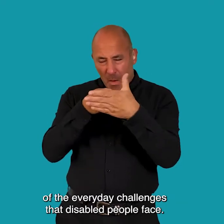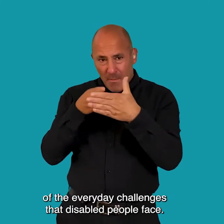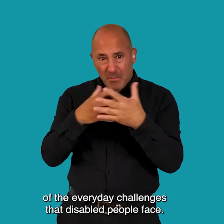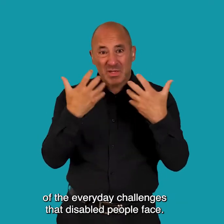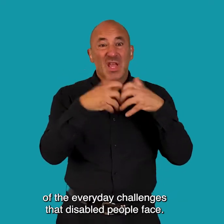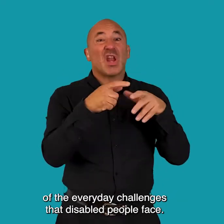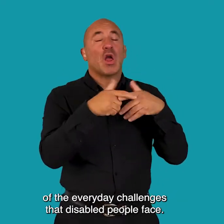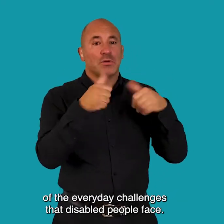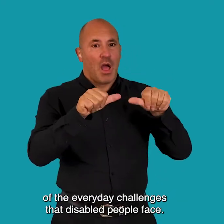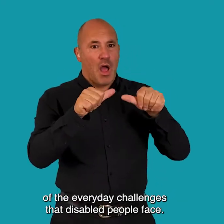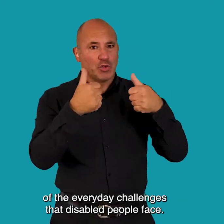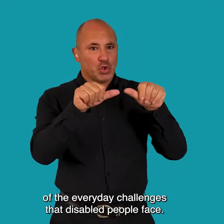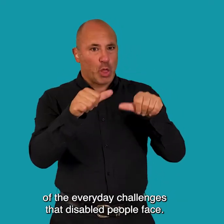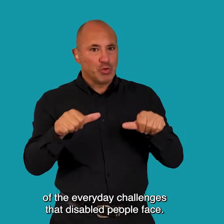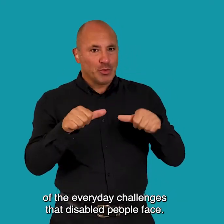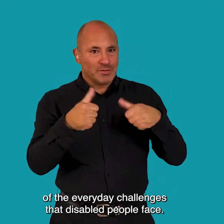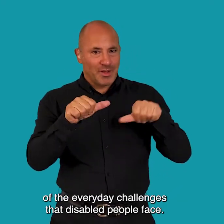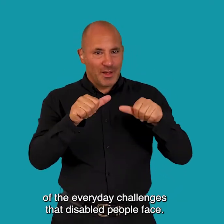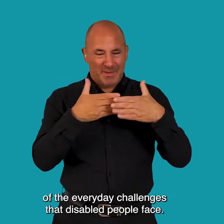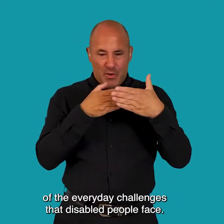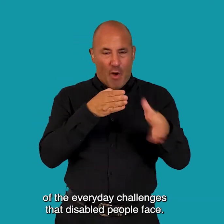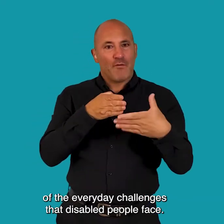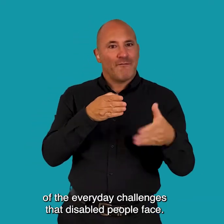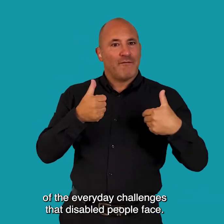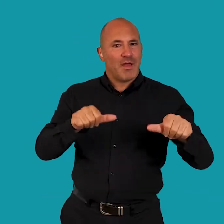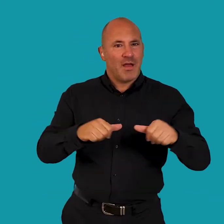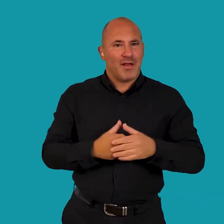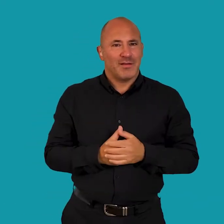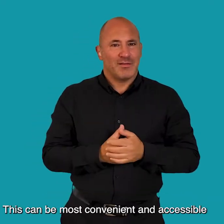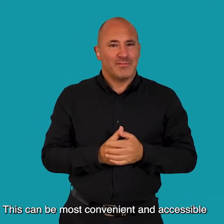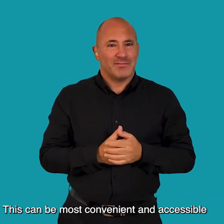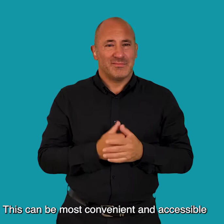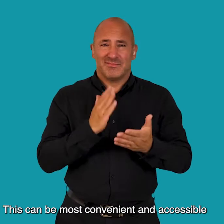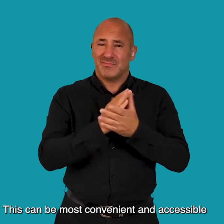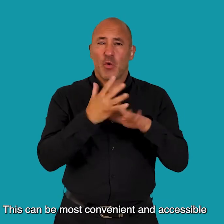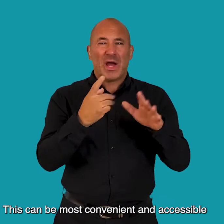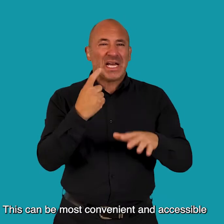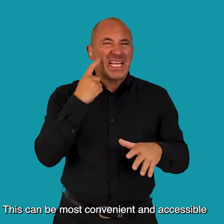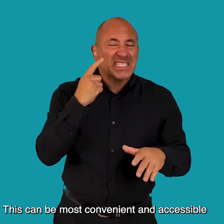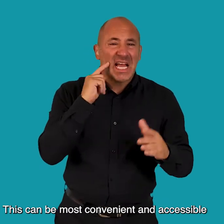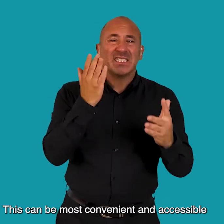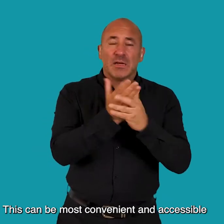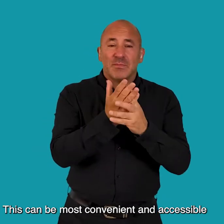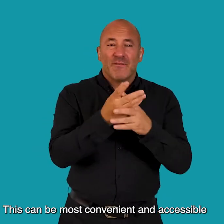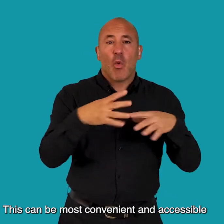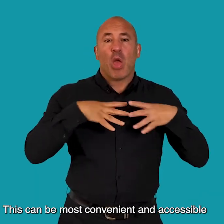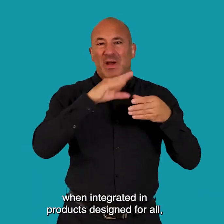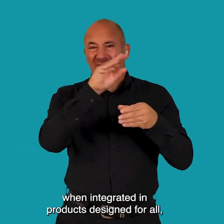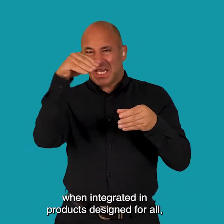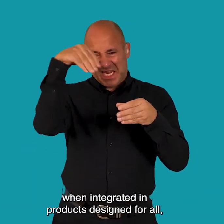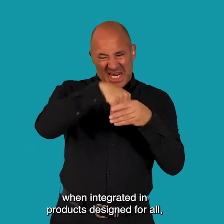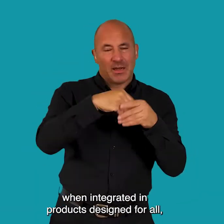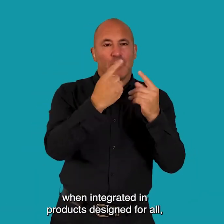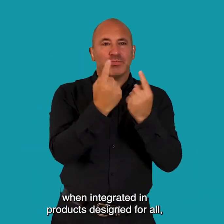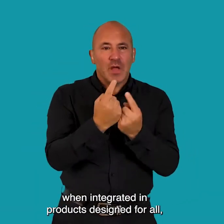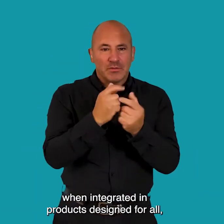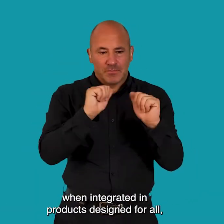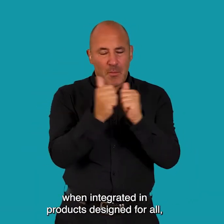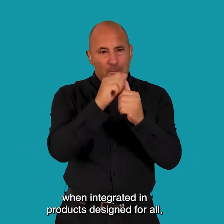everyday challenges that disabled people face. This can be most convenient and accessible when integrated in products designed